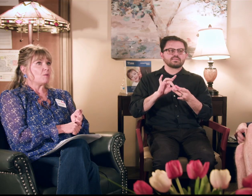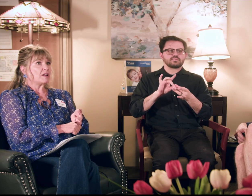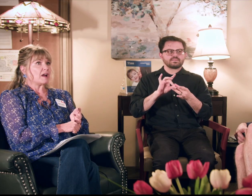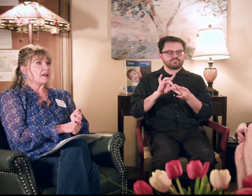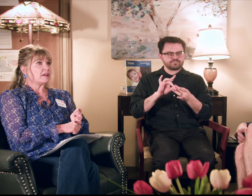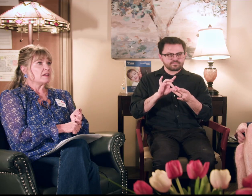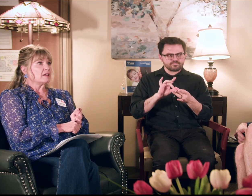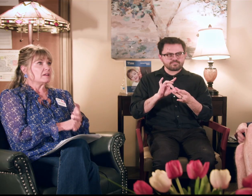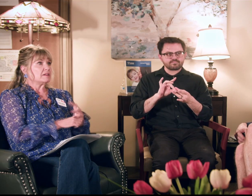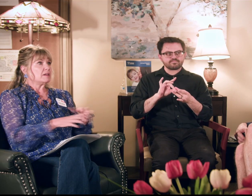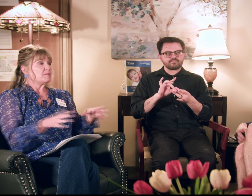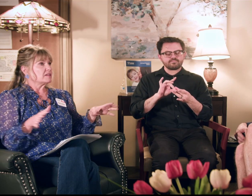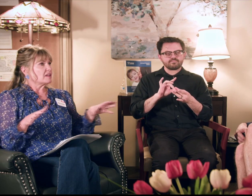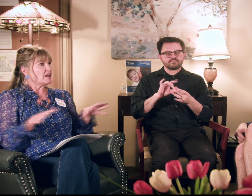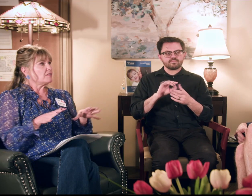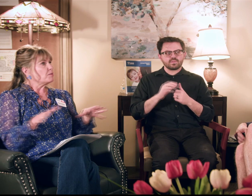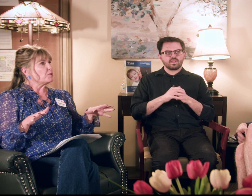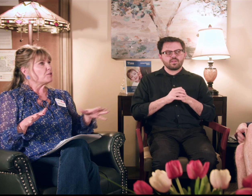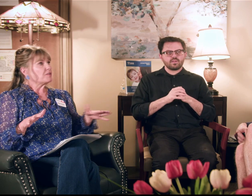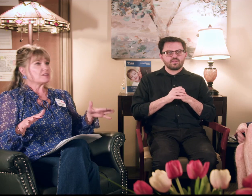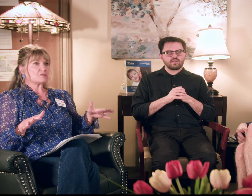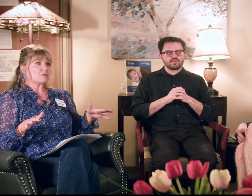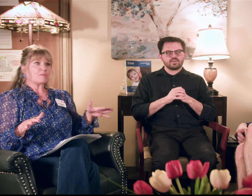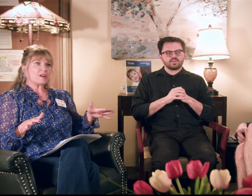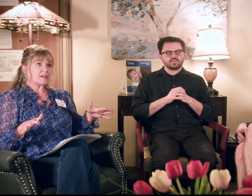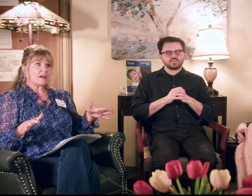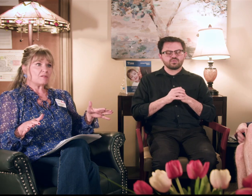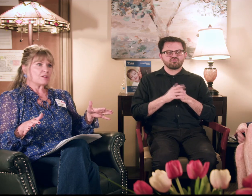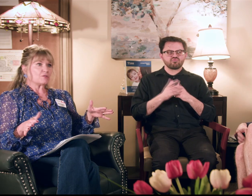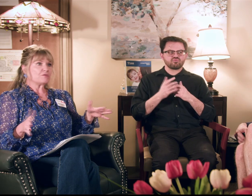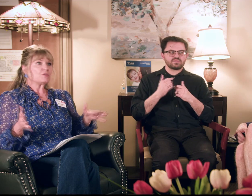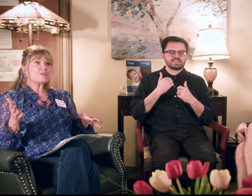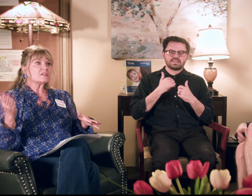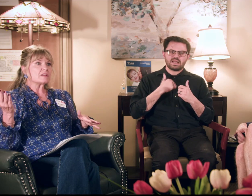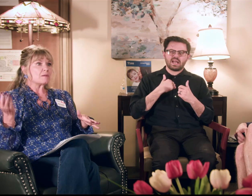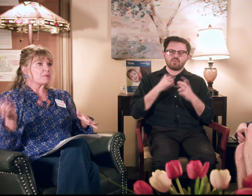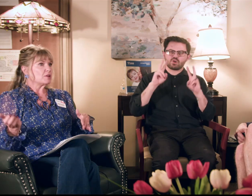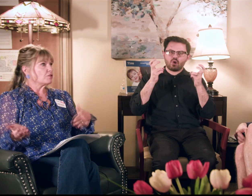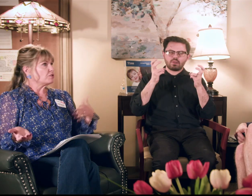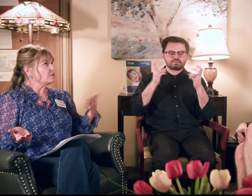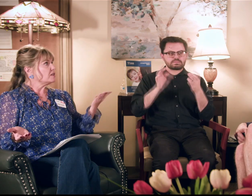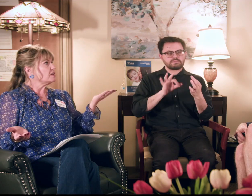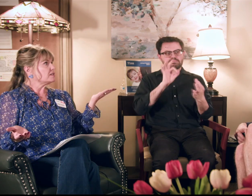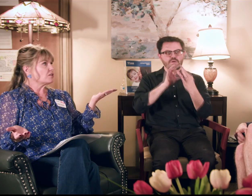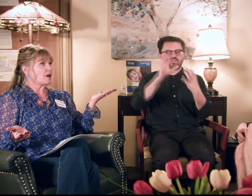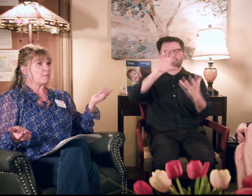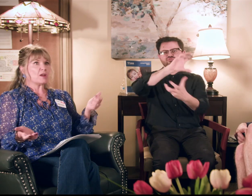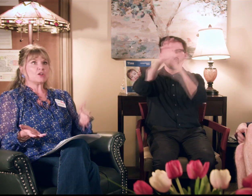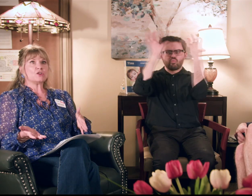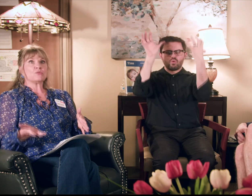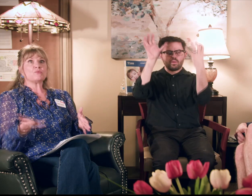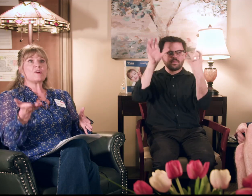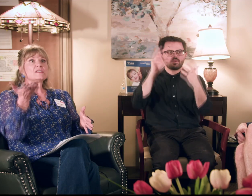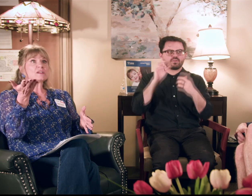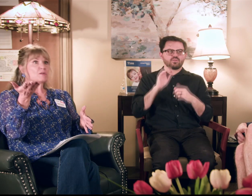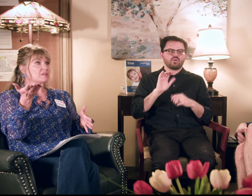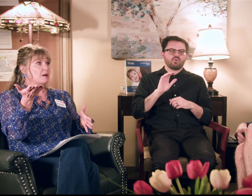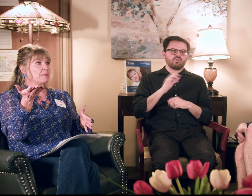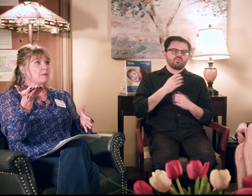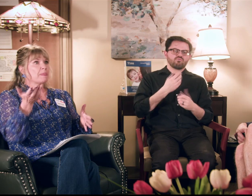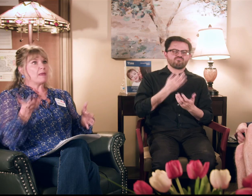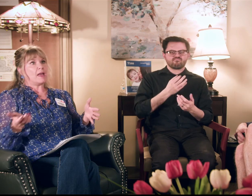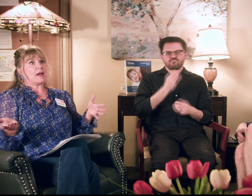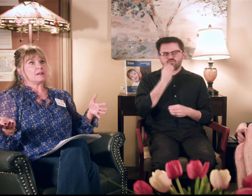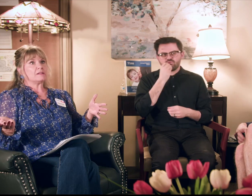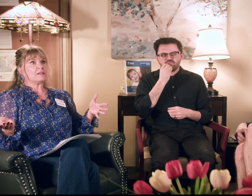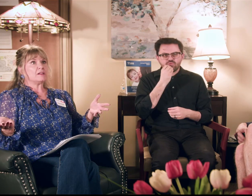of what I deem as kind of a perfect storm right now. Your food is up, your utilities are up, your rent